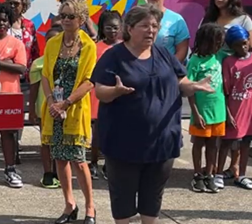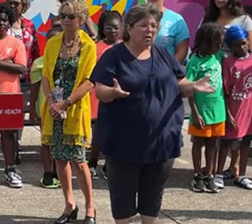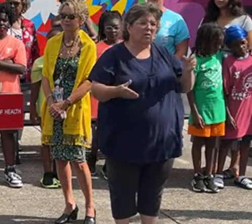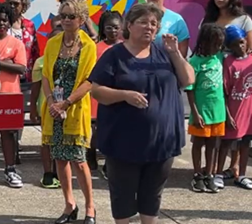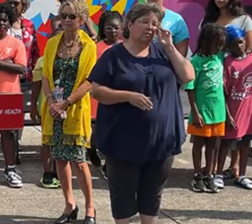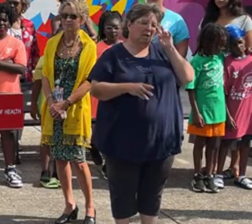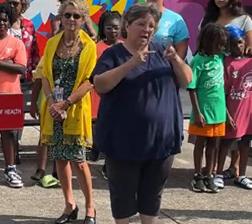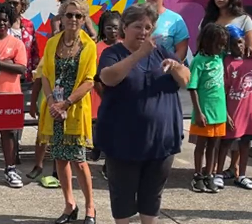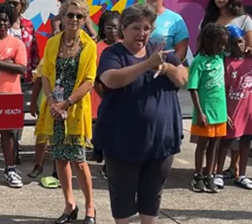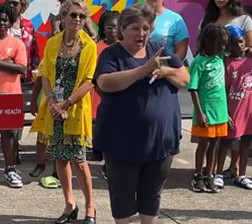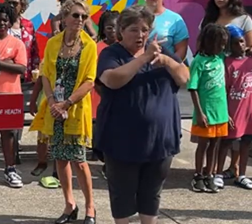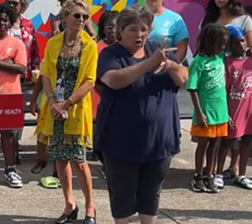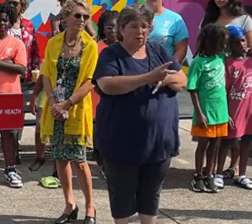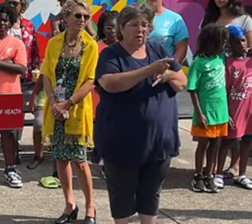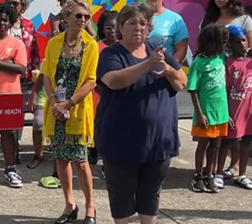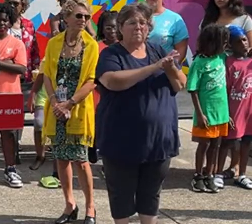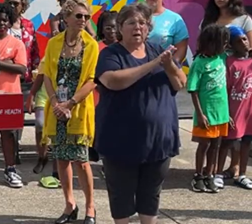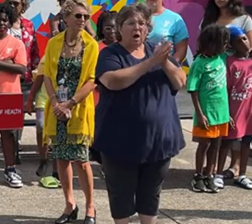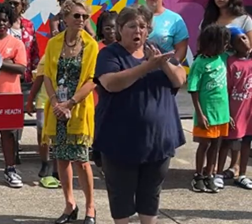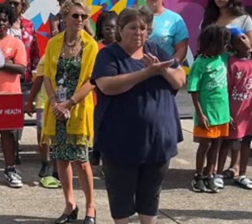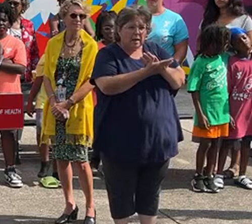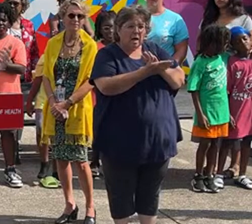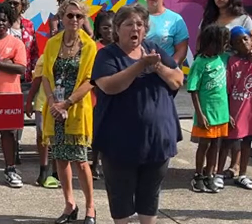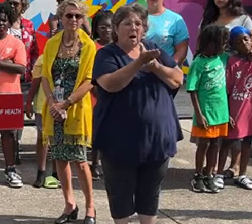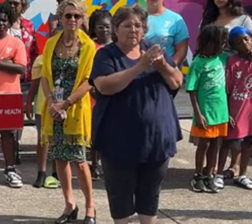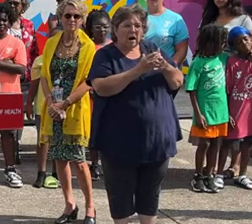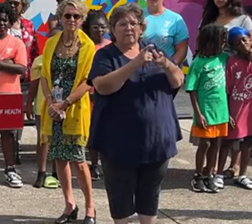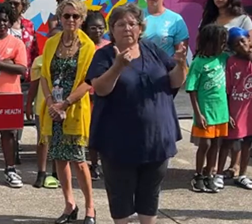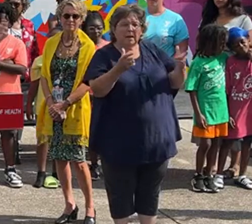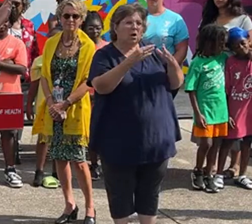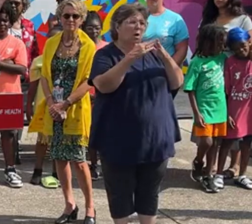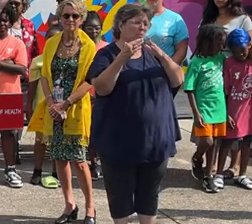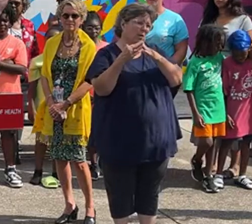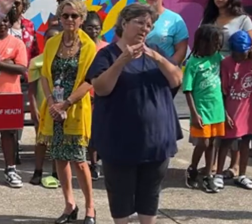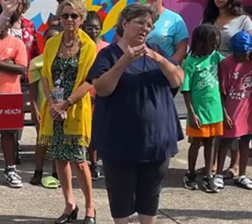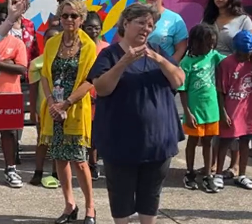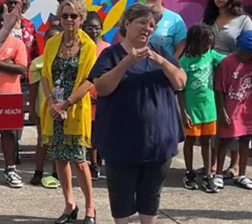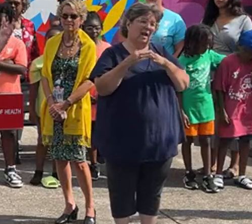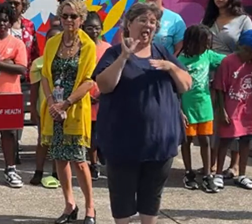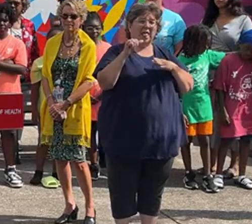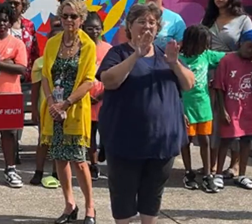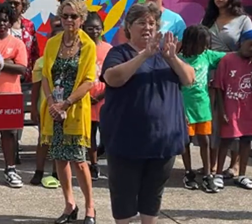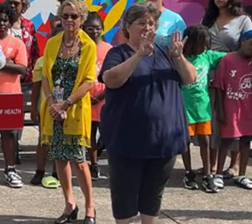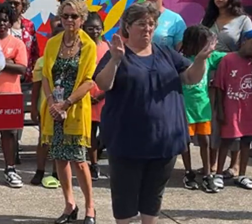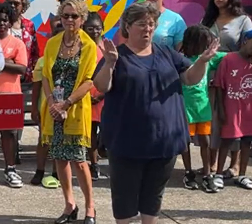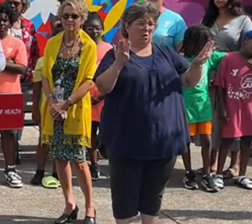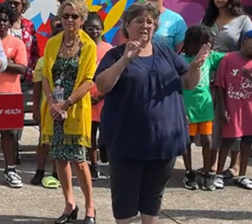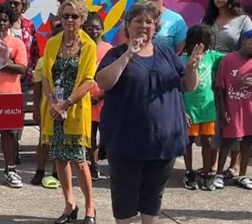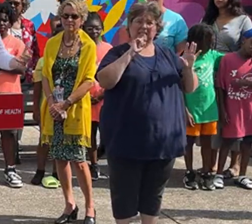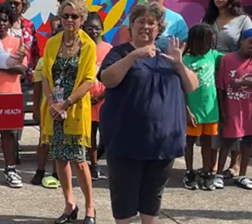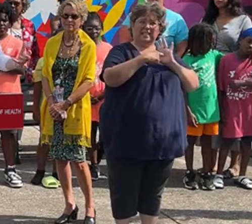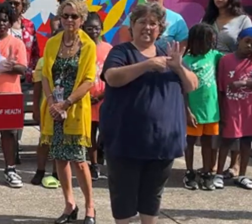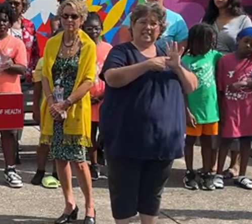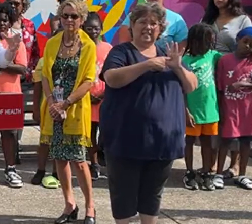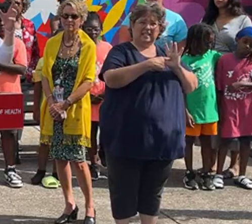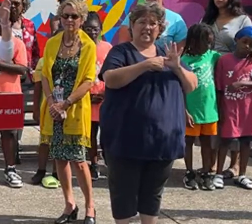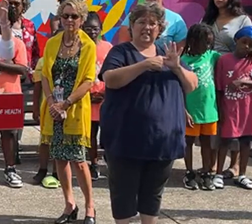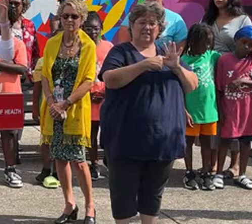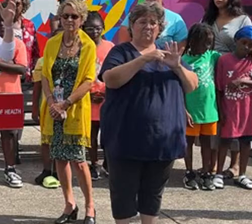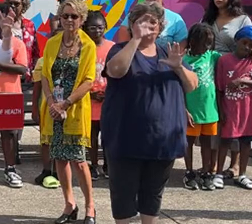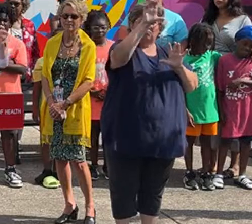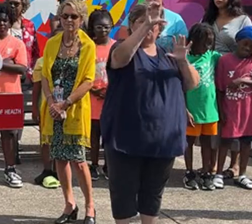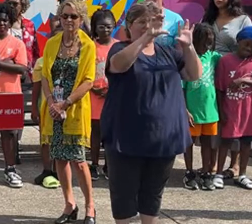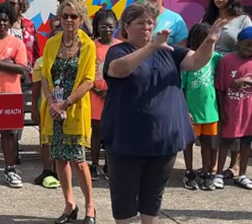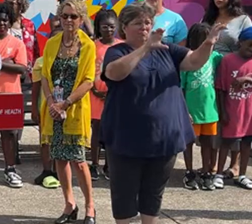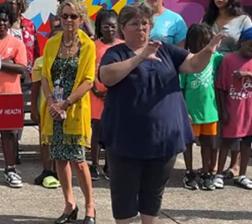they are being taken care of. They are becoming part of a bigger community. This mural is literally an assemblage. It is